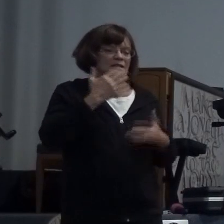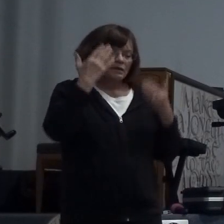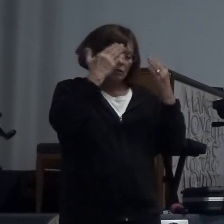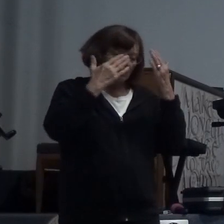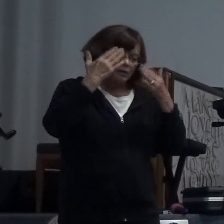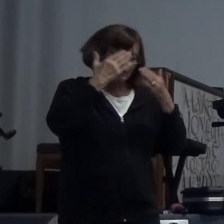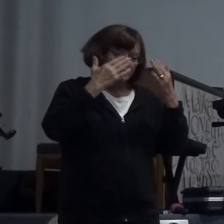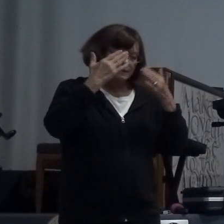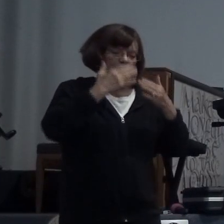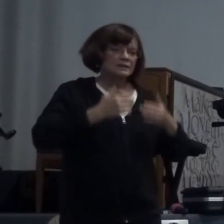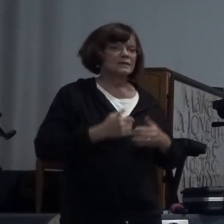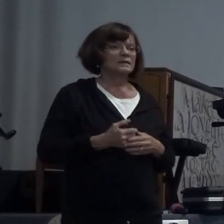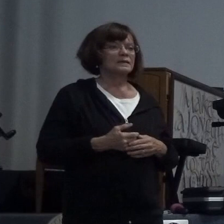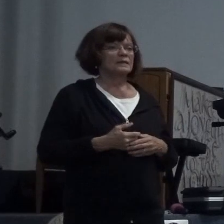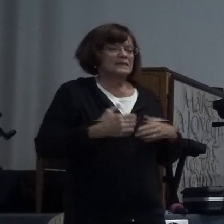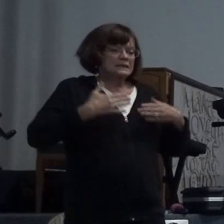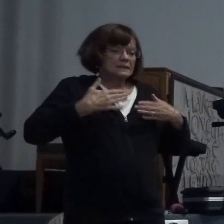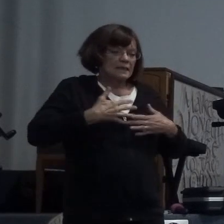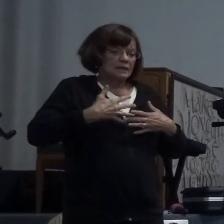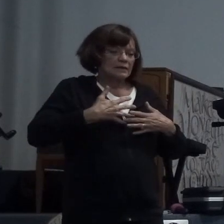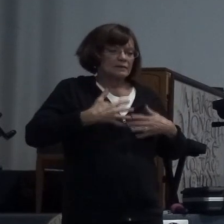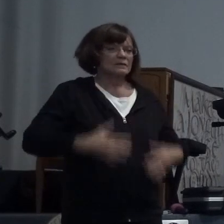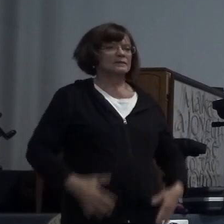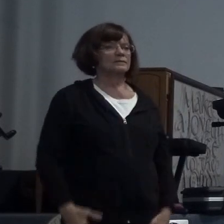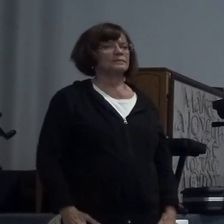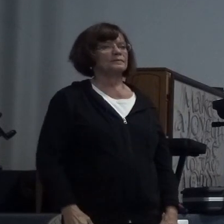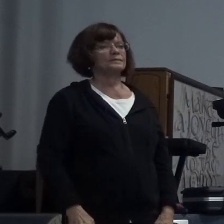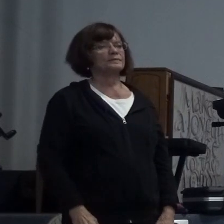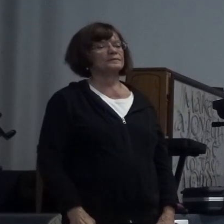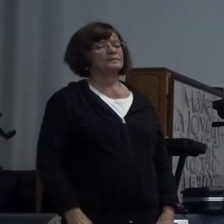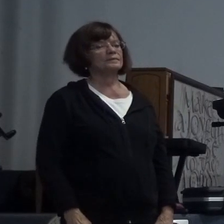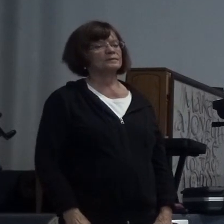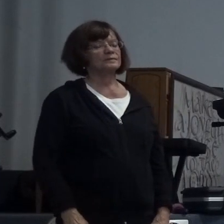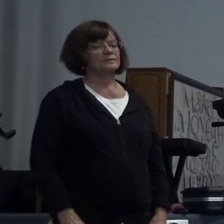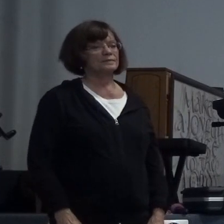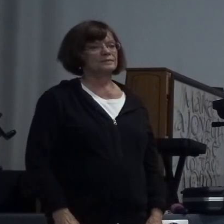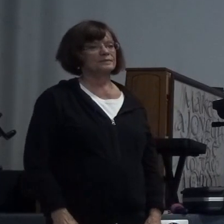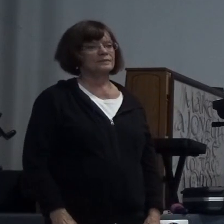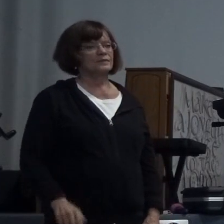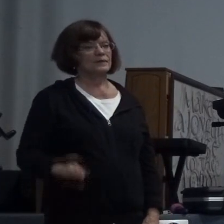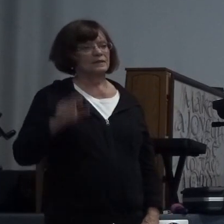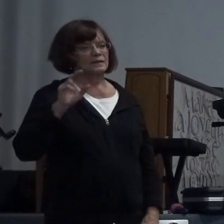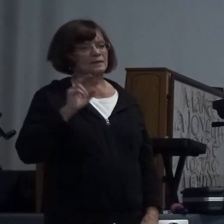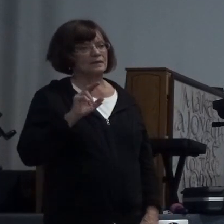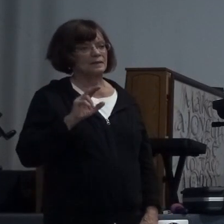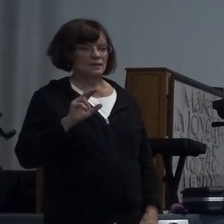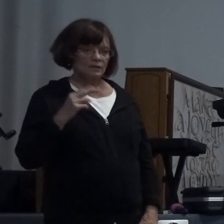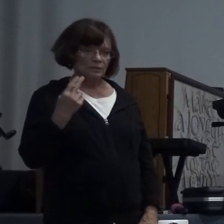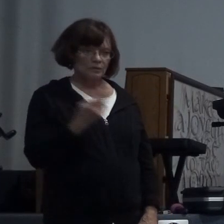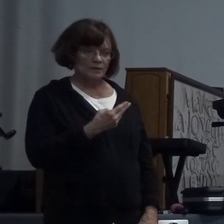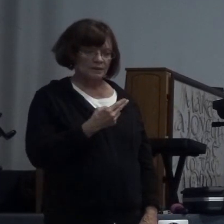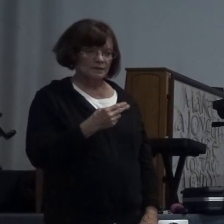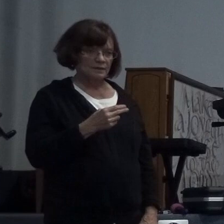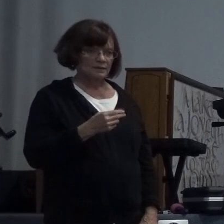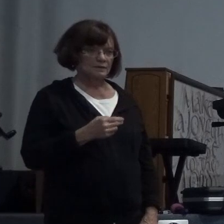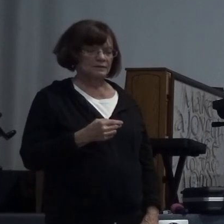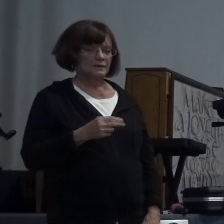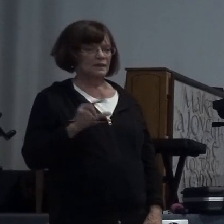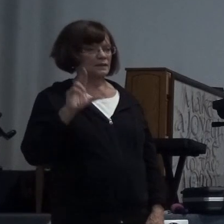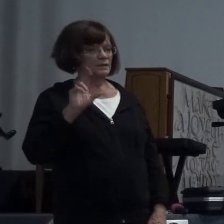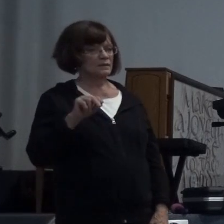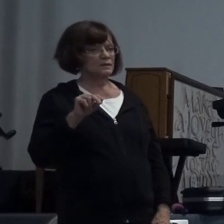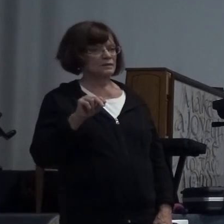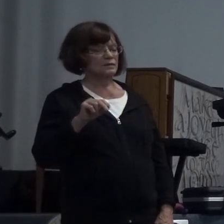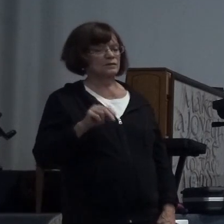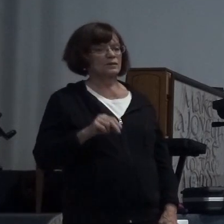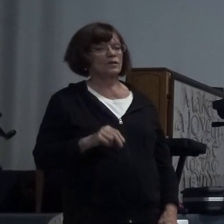get paranoid. I mean, there's all kinds of things that bitterness causes in one's life. We shouldn't be, as Christians, we should not be